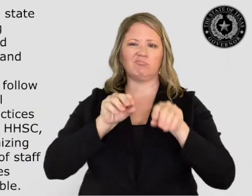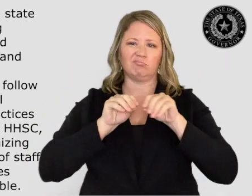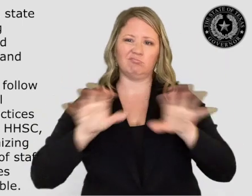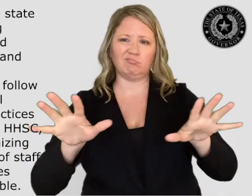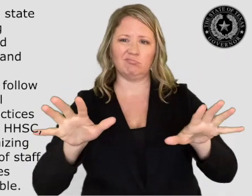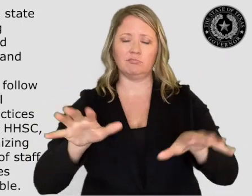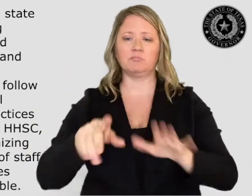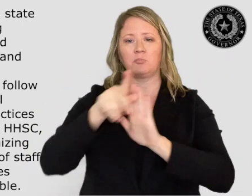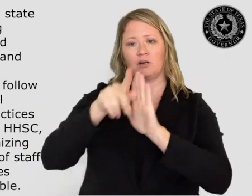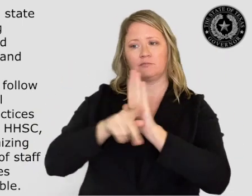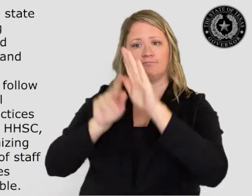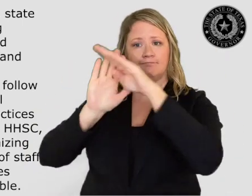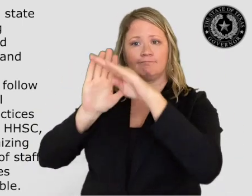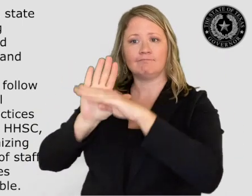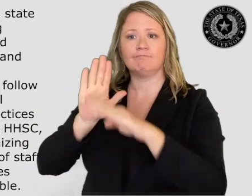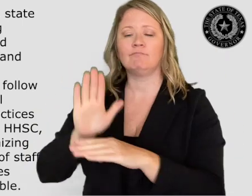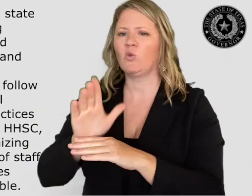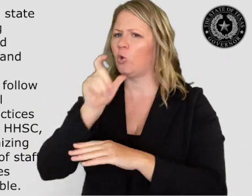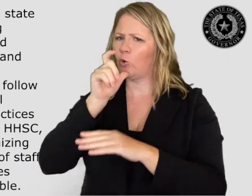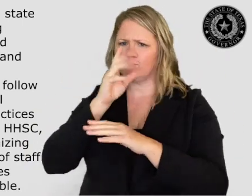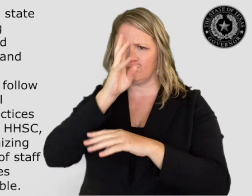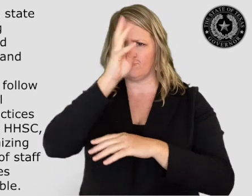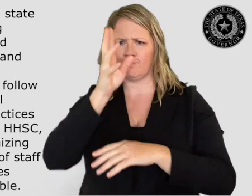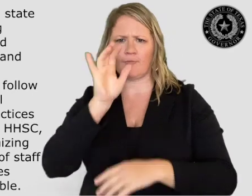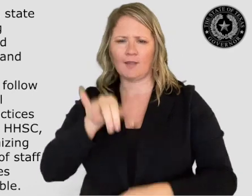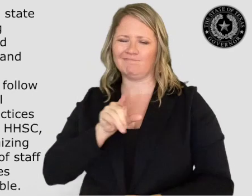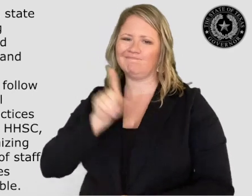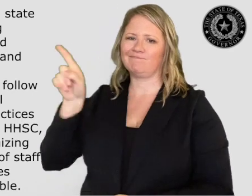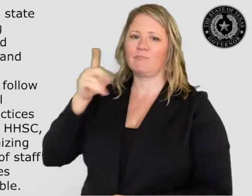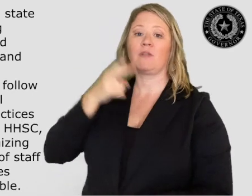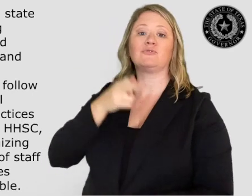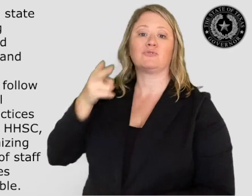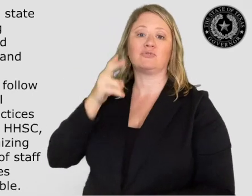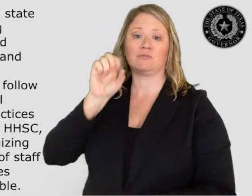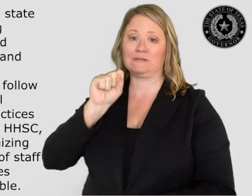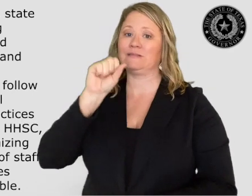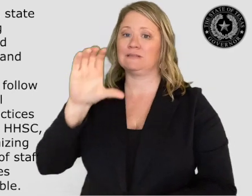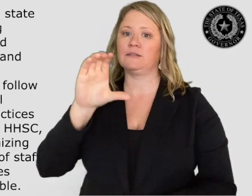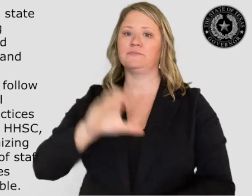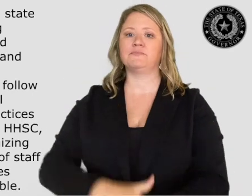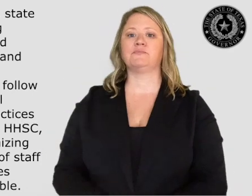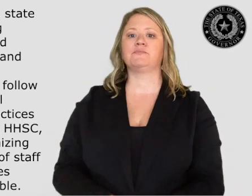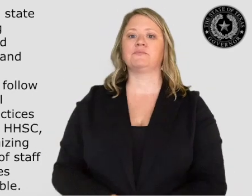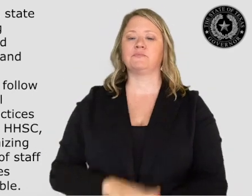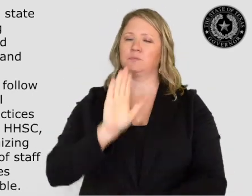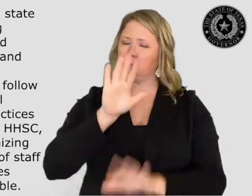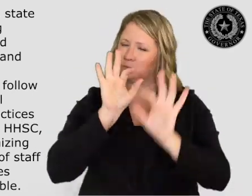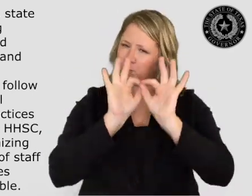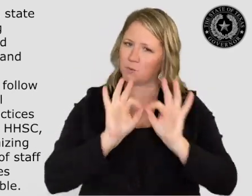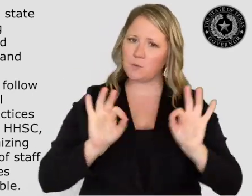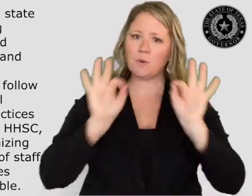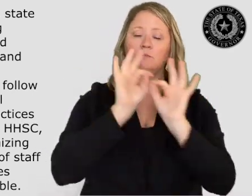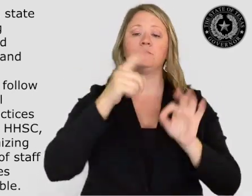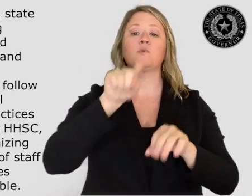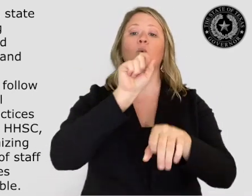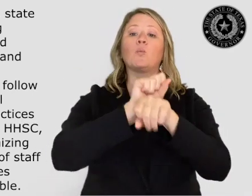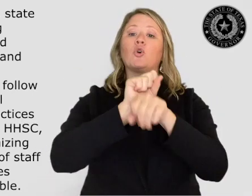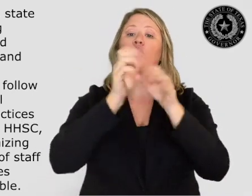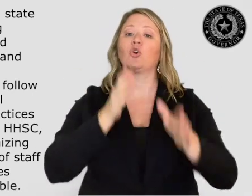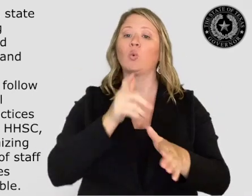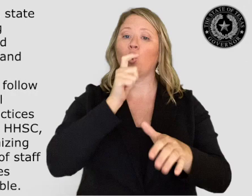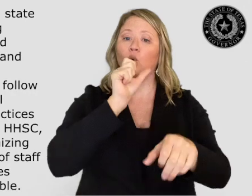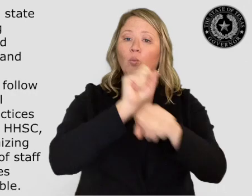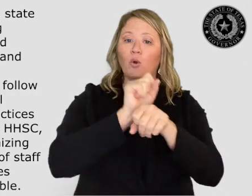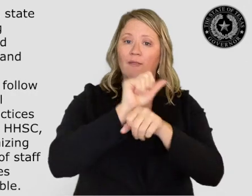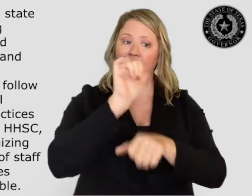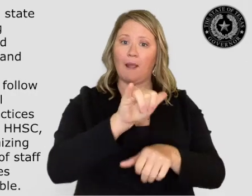infection control policies and practices set forth by the HHSC, including minimizing the movement of staff